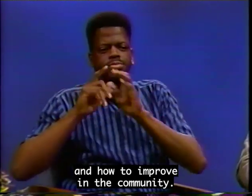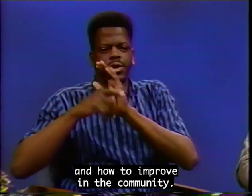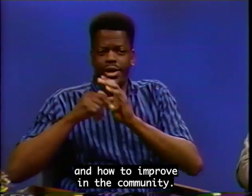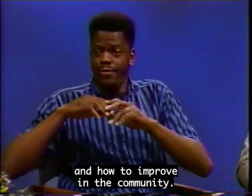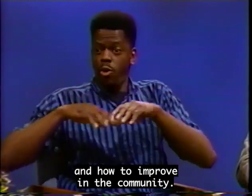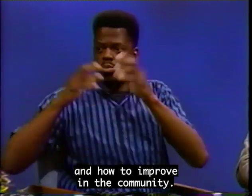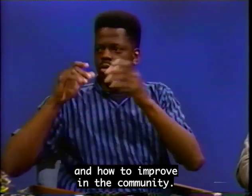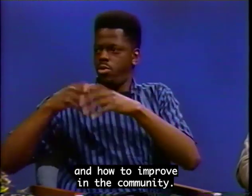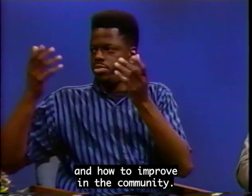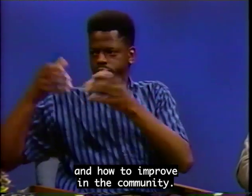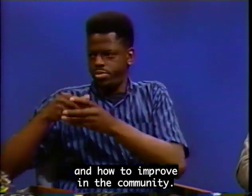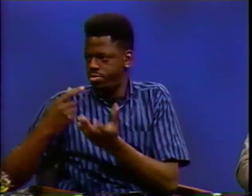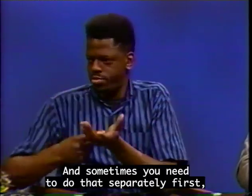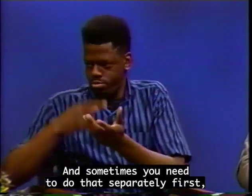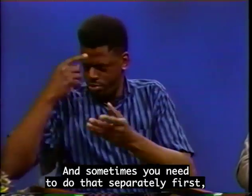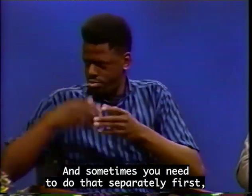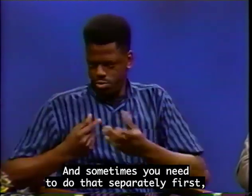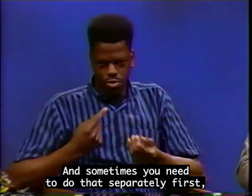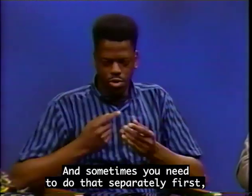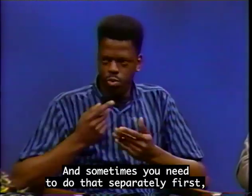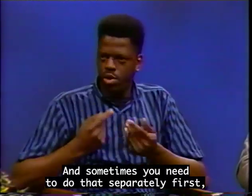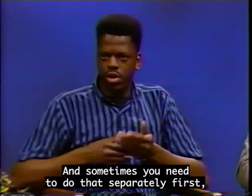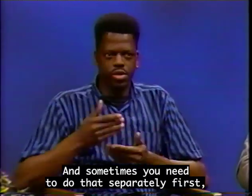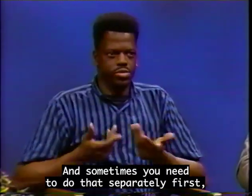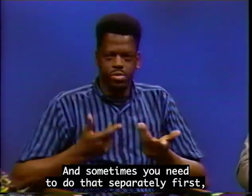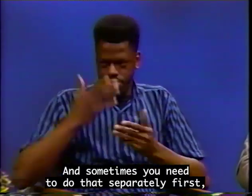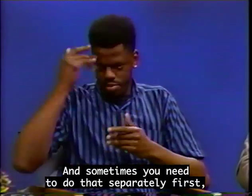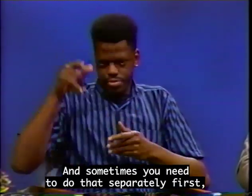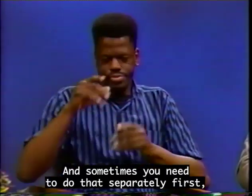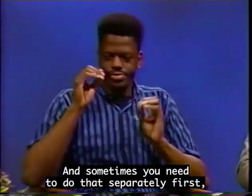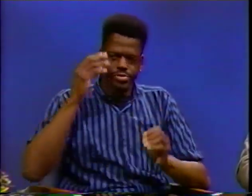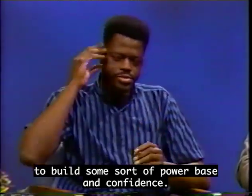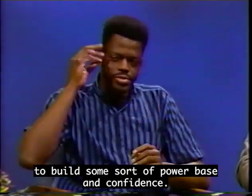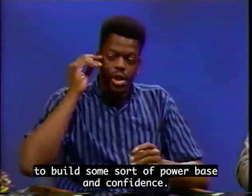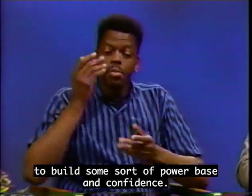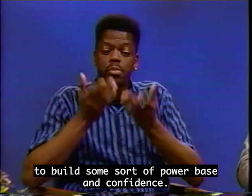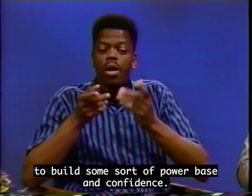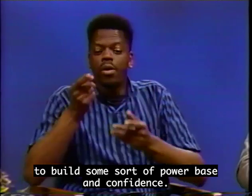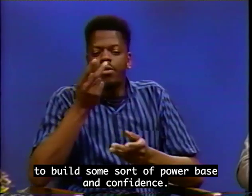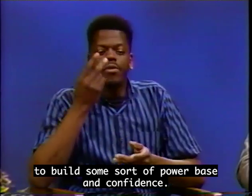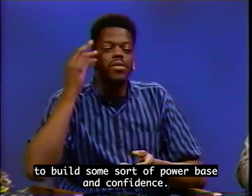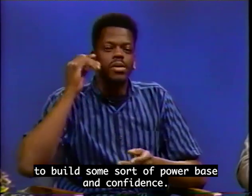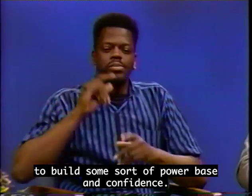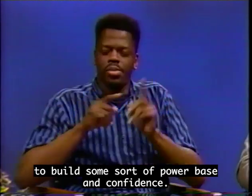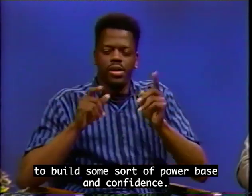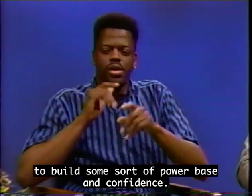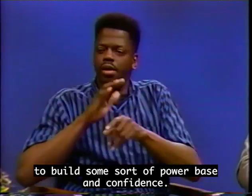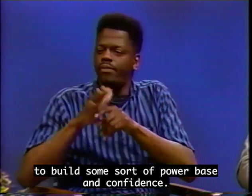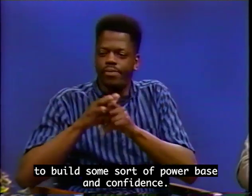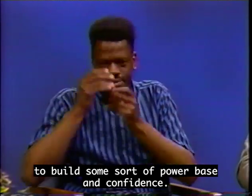improve in the community. And sometimes you need to do that separately first to build some sort of power base and